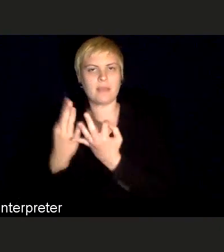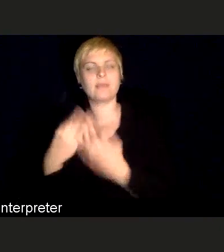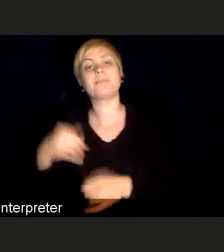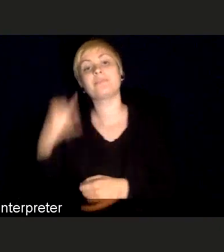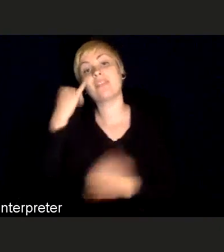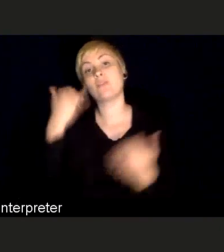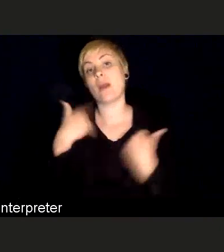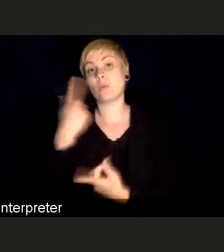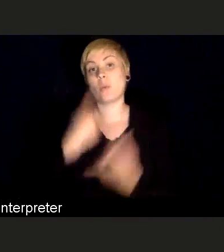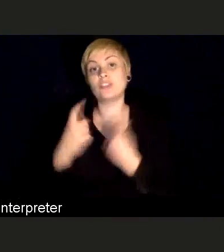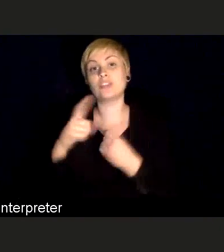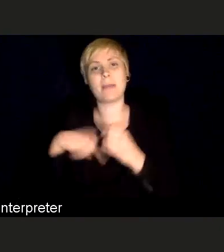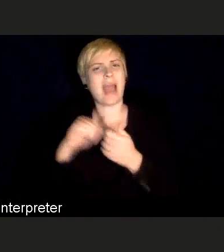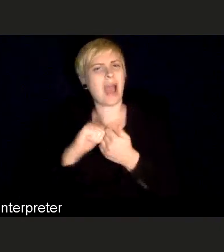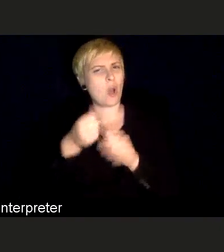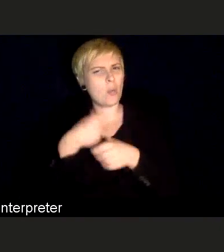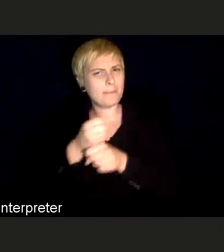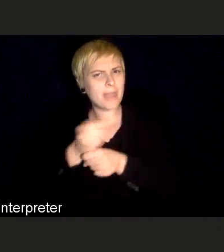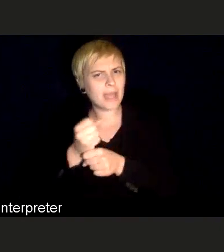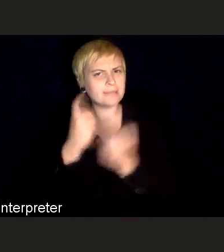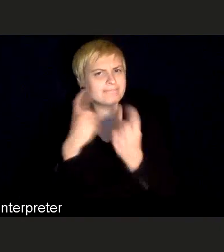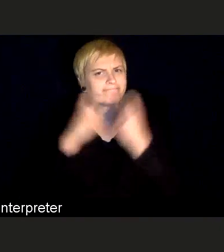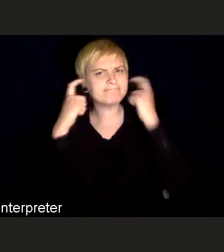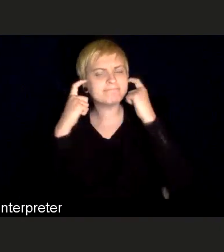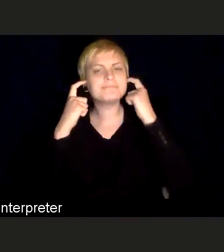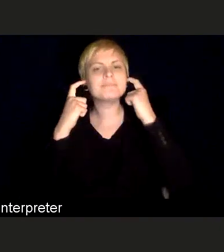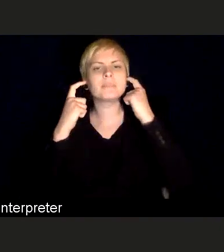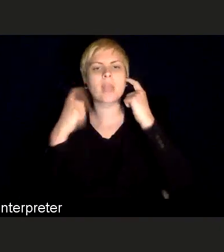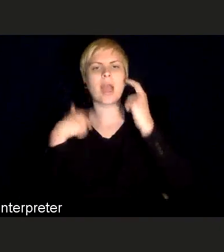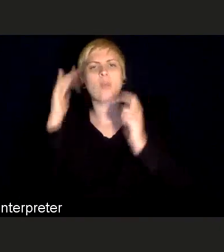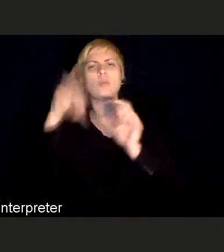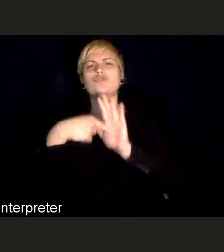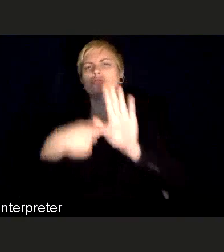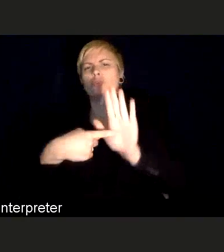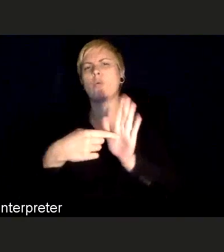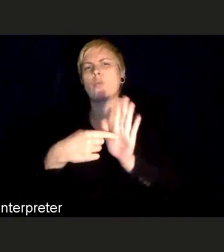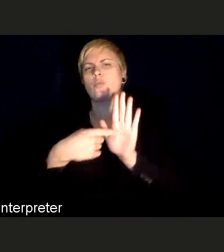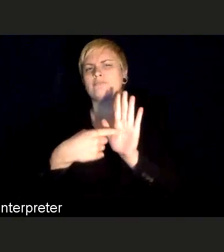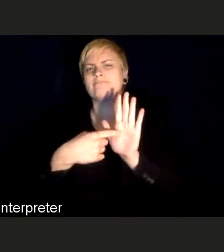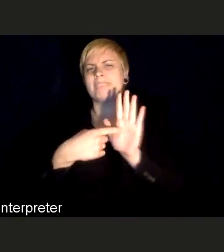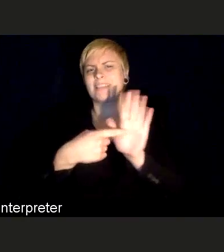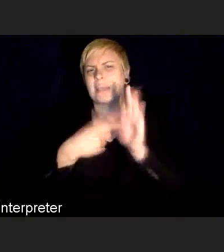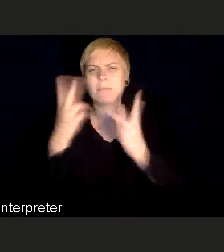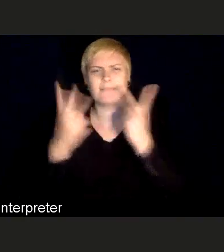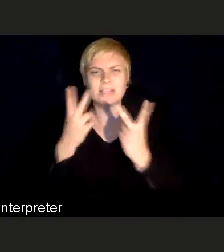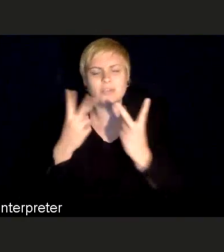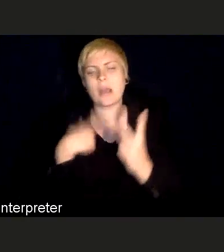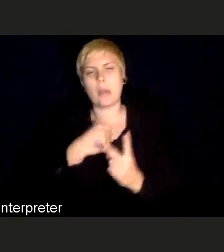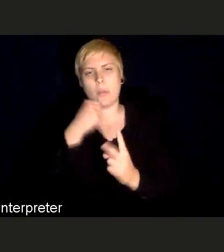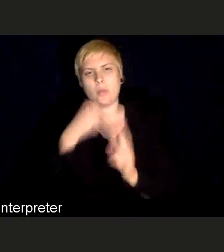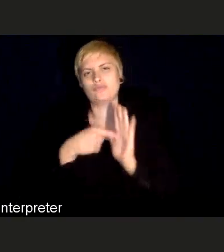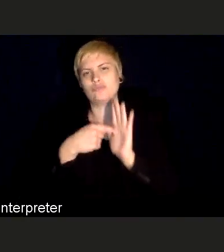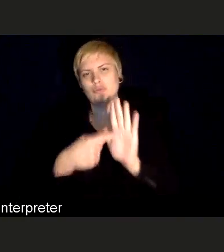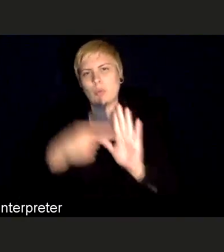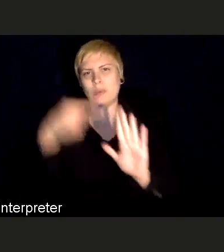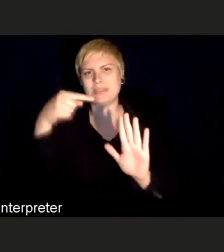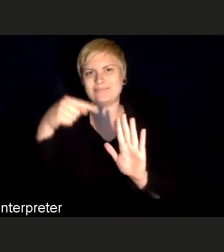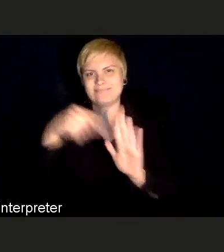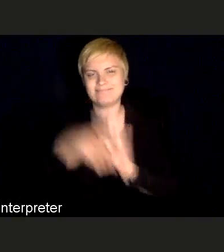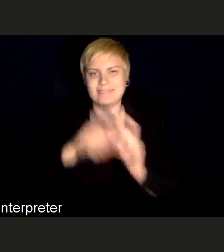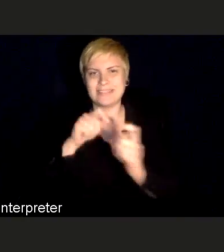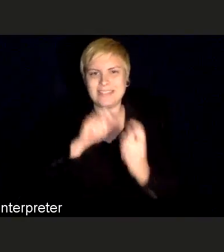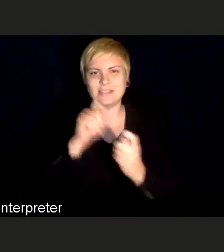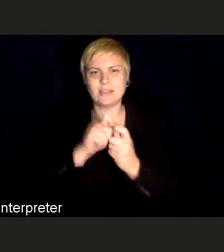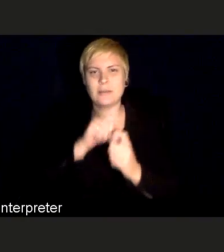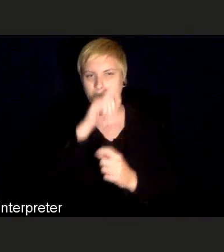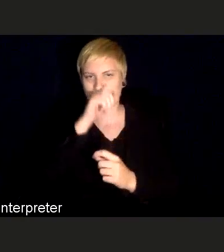make a face covering, again, I'm just going to show a couple of visuals. I'm not going to show you much because they're on our Beebe Healthcare website,